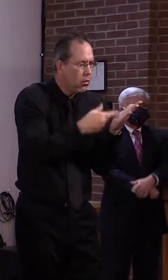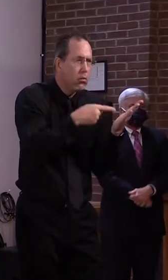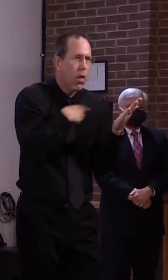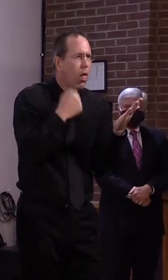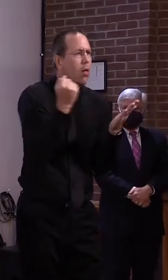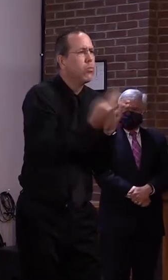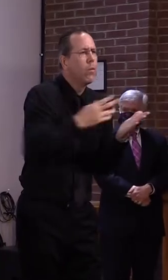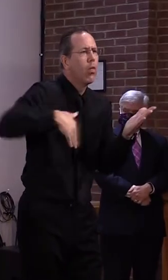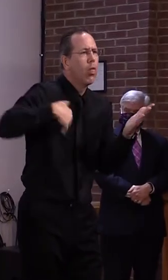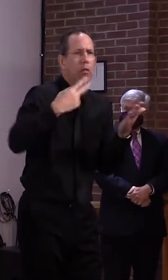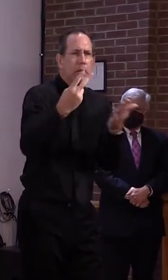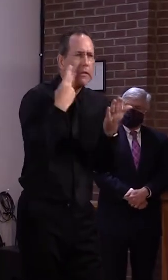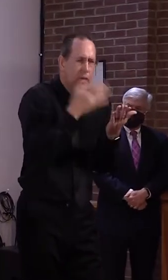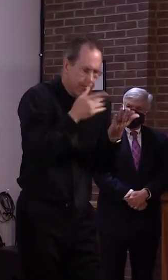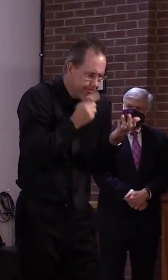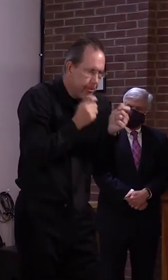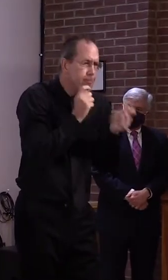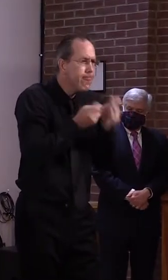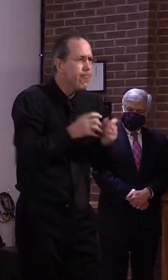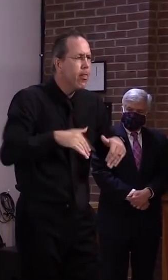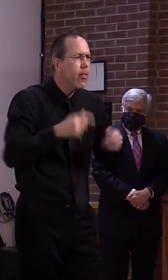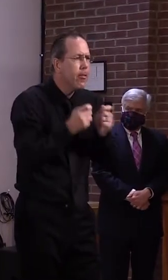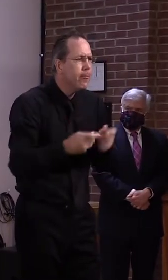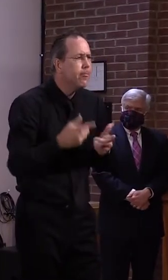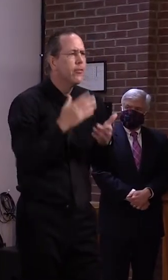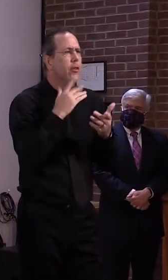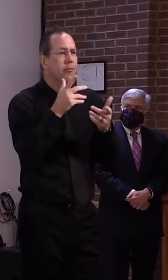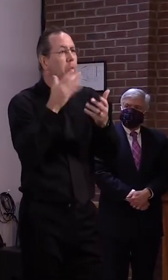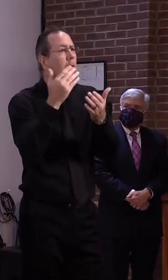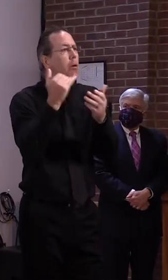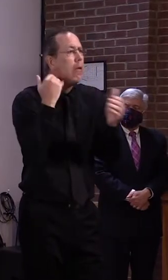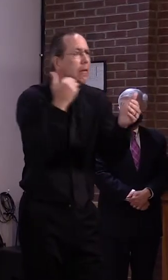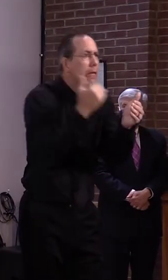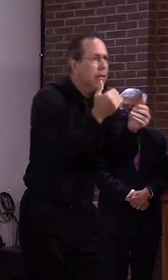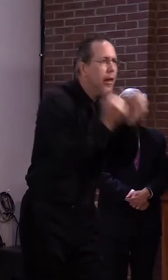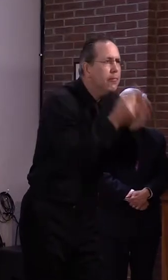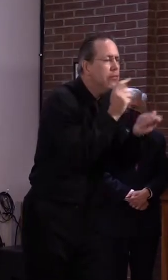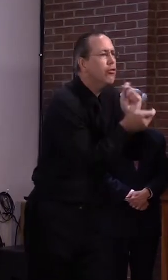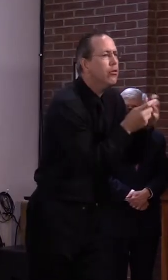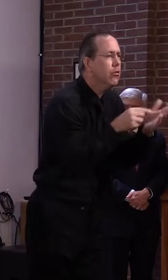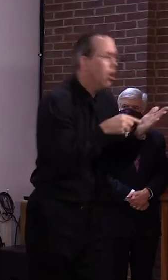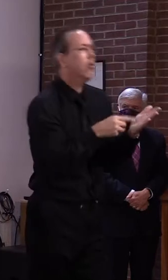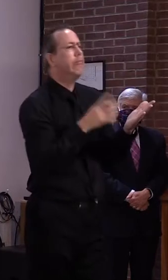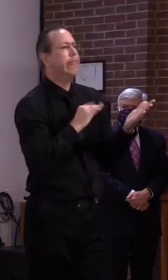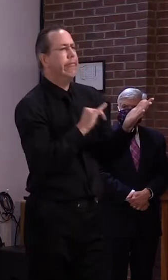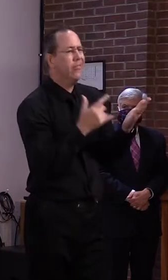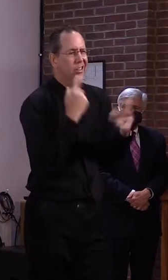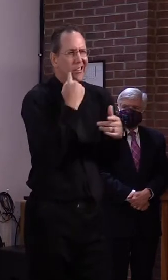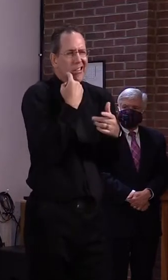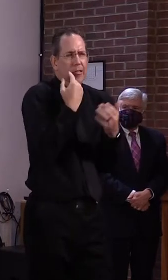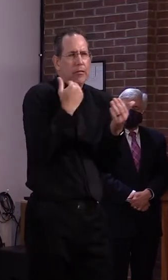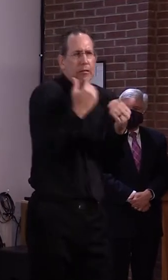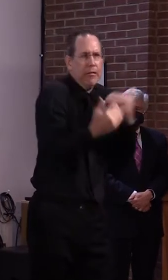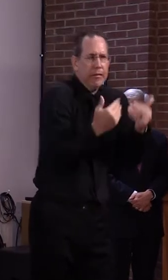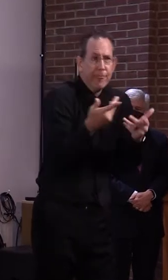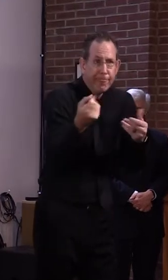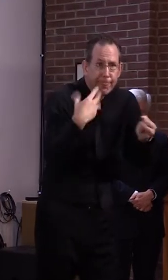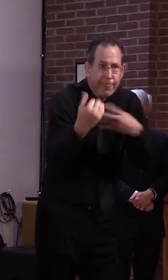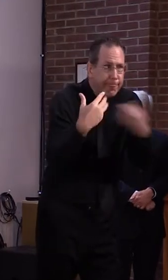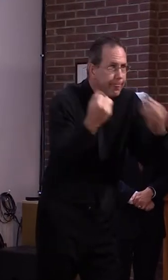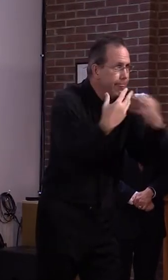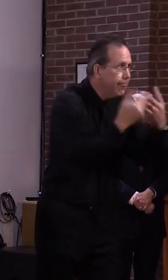August. From my perspective, you know, this is how we've addressed many of our problems as they've emerged to the emergency. We collaborate very closely